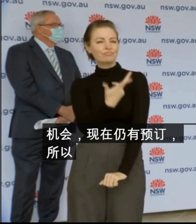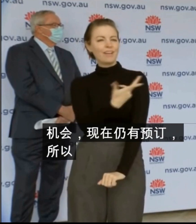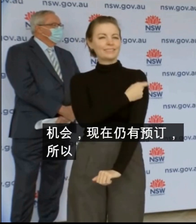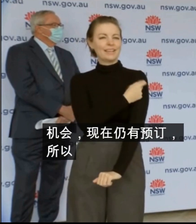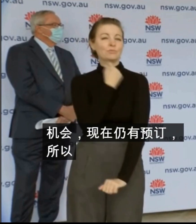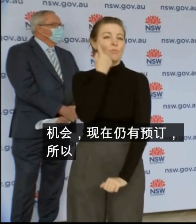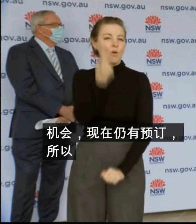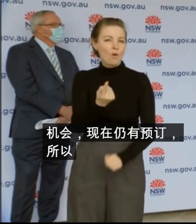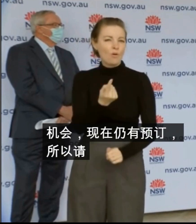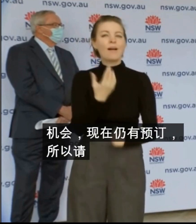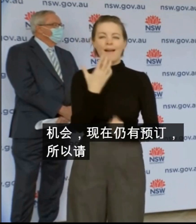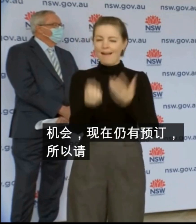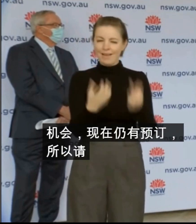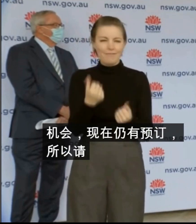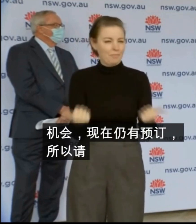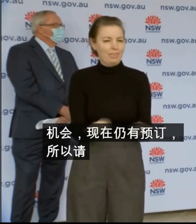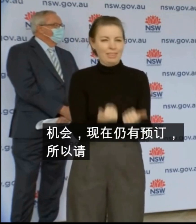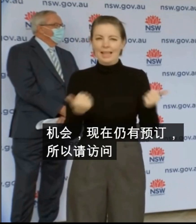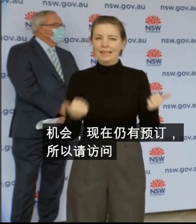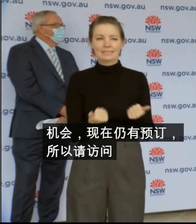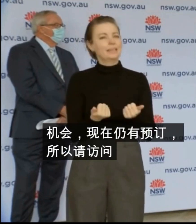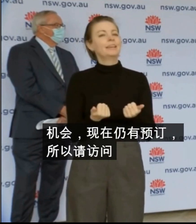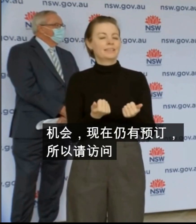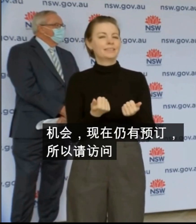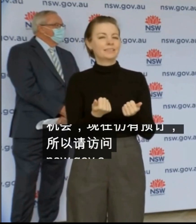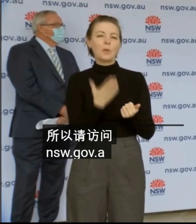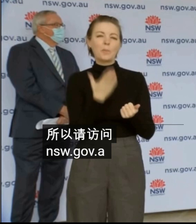bookings available right now, so please go to